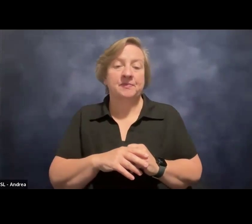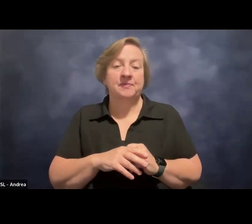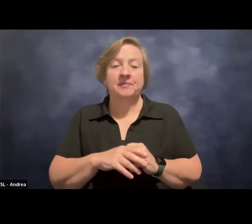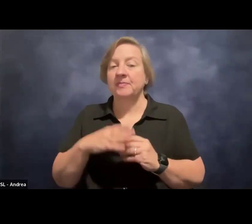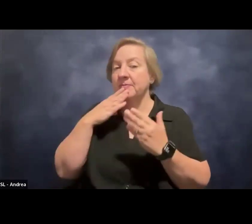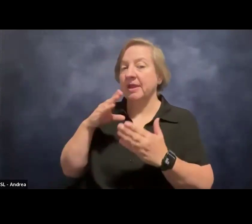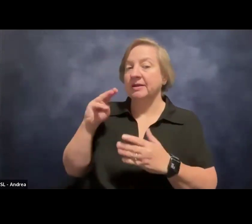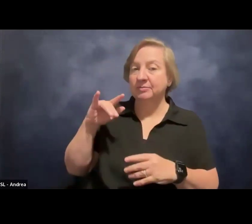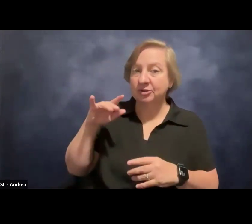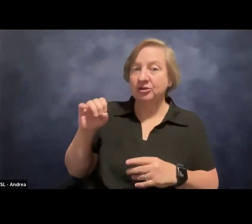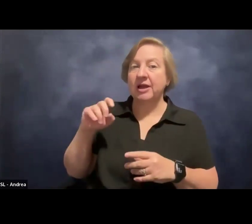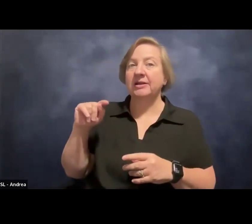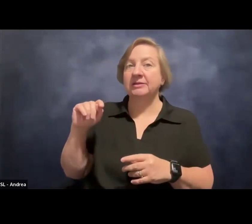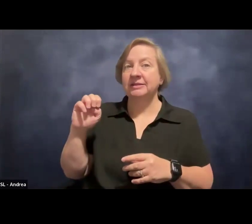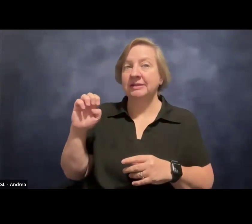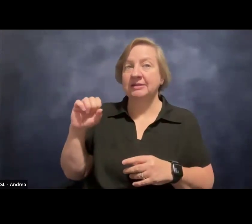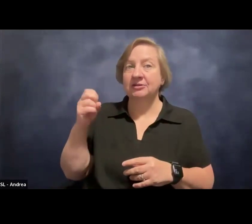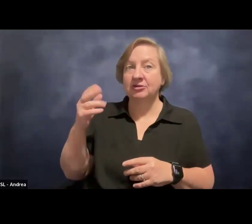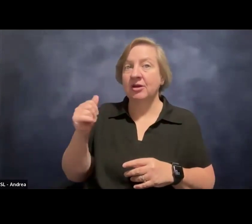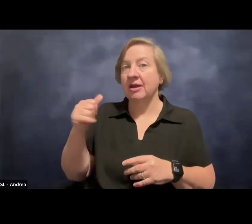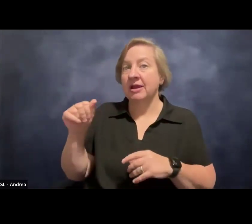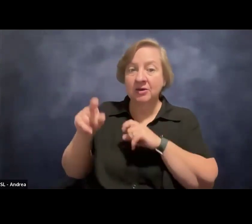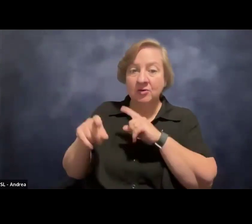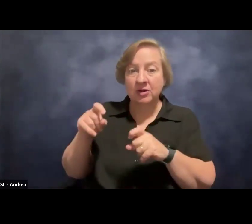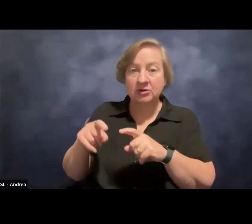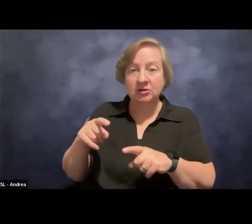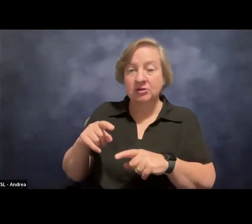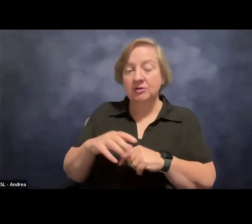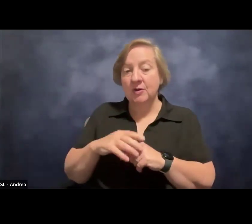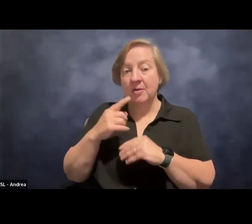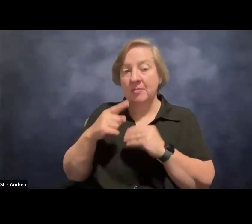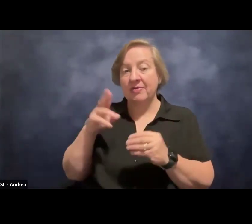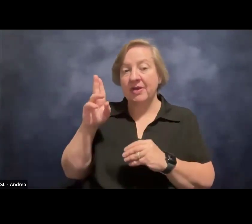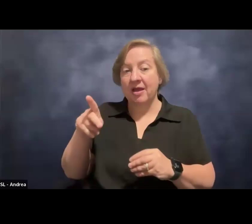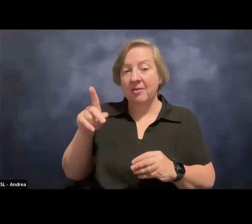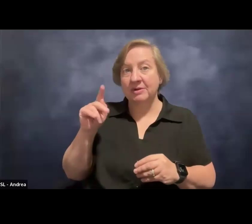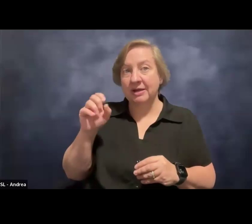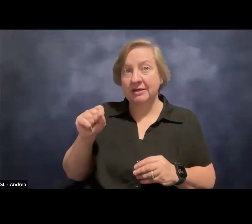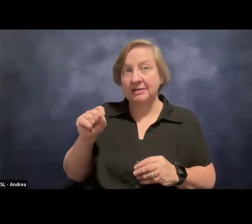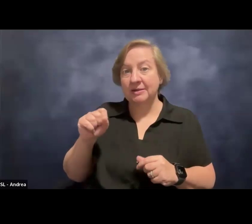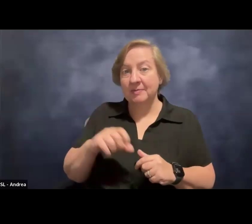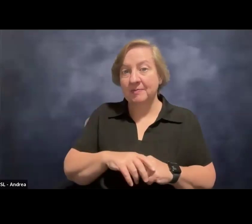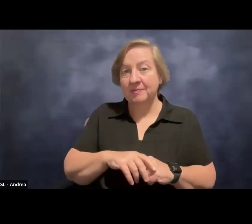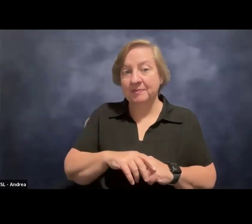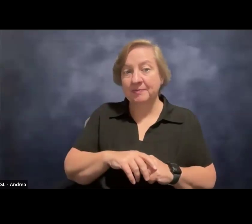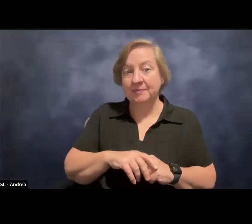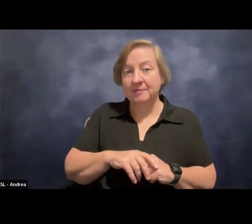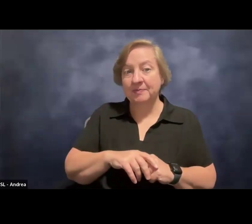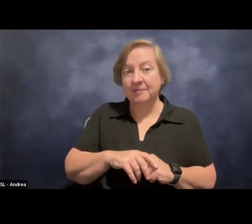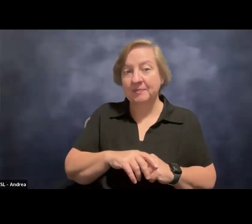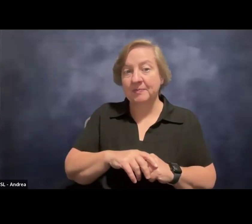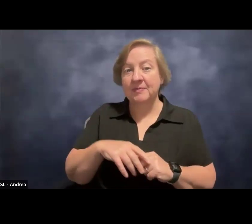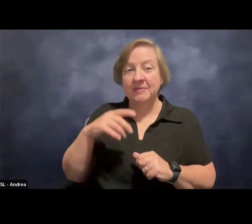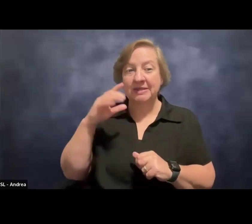Thanks, Michelle and Tisha. Any questions for Michelle and Tisha on their updates? So it sounds like maybe a little more to come.